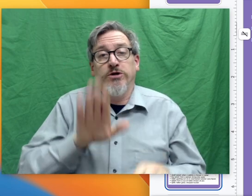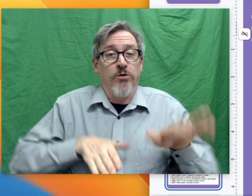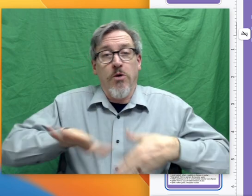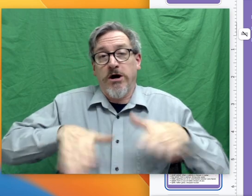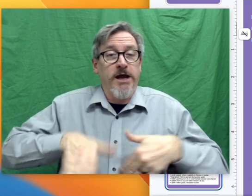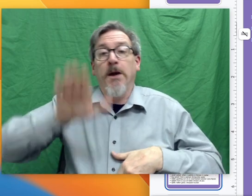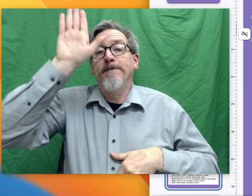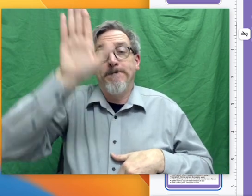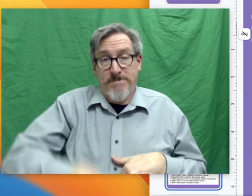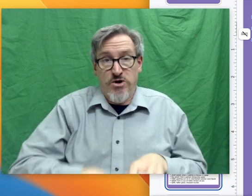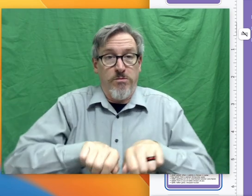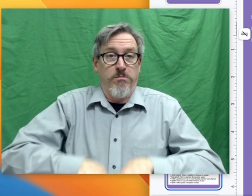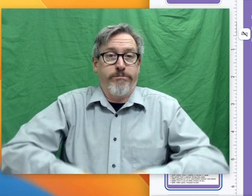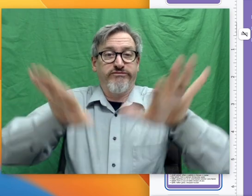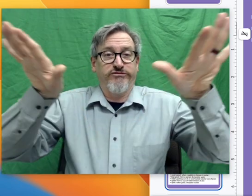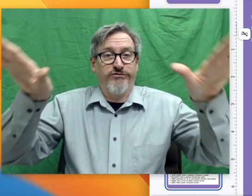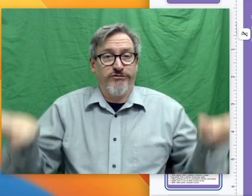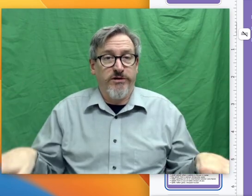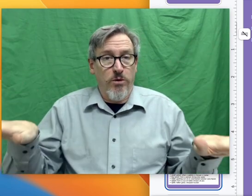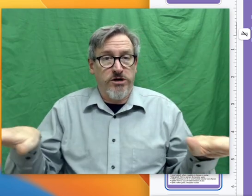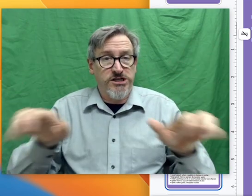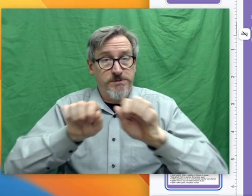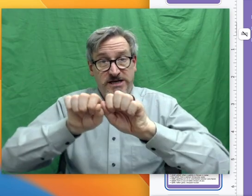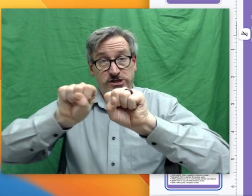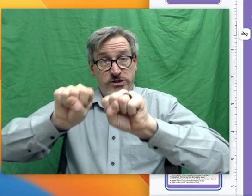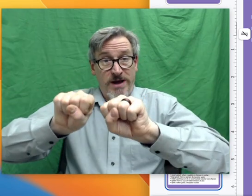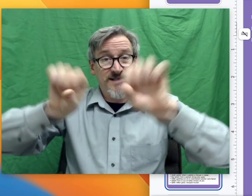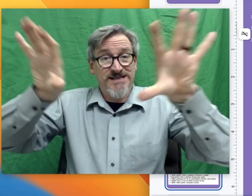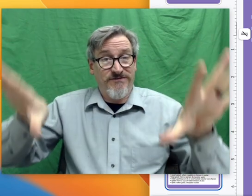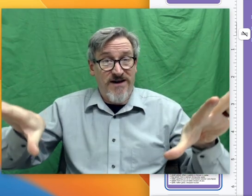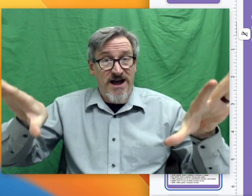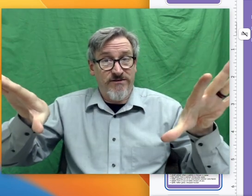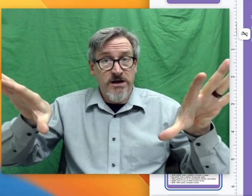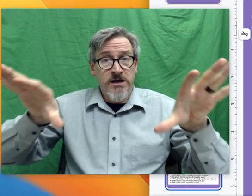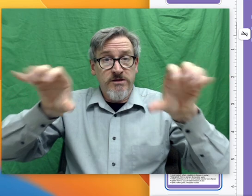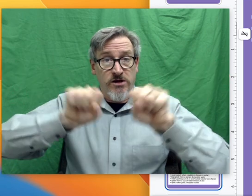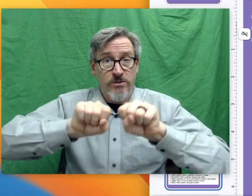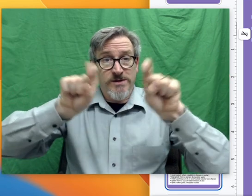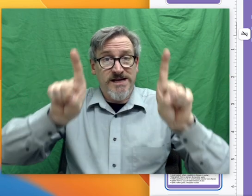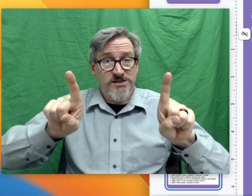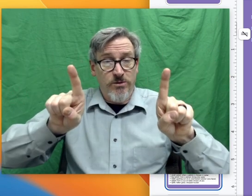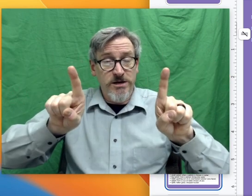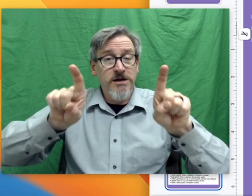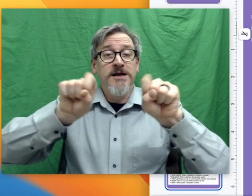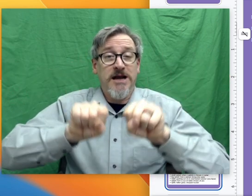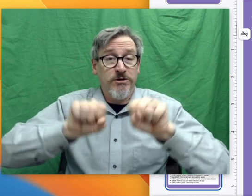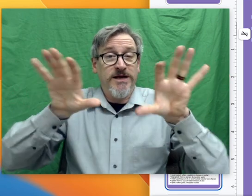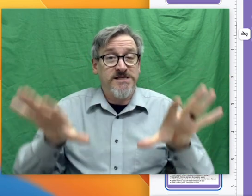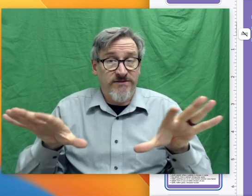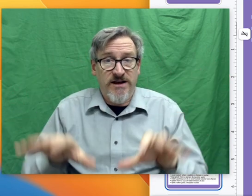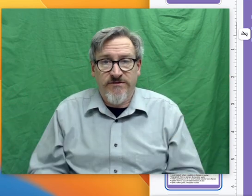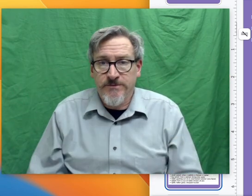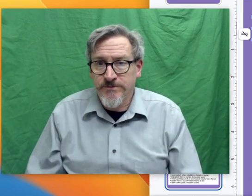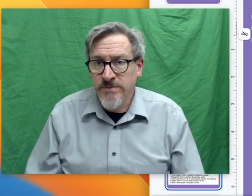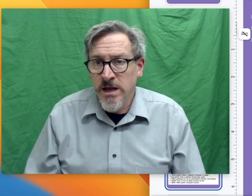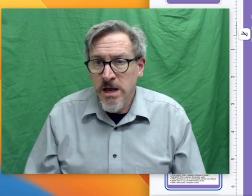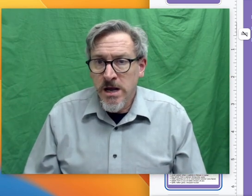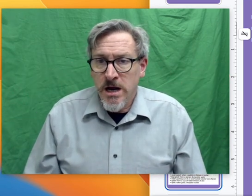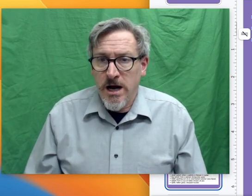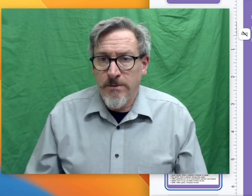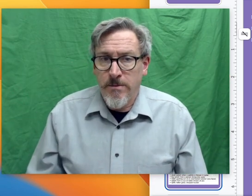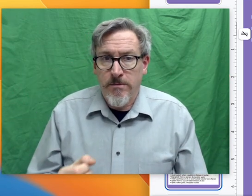you're walking, water splashes. So S to 5. The other one with S1. Now we're doing S to 5.